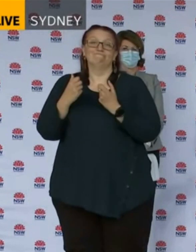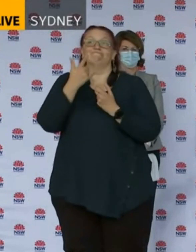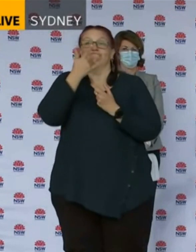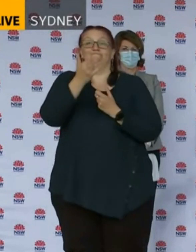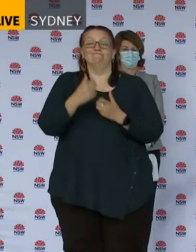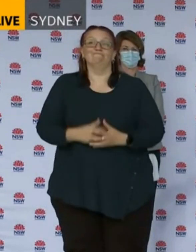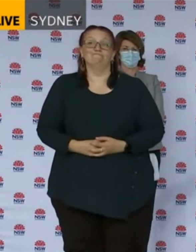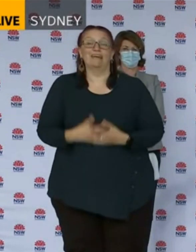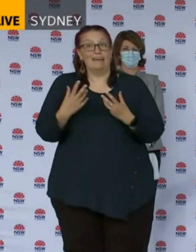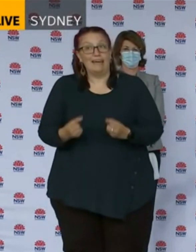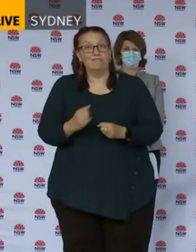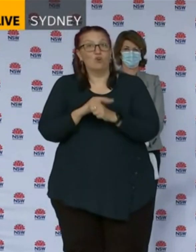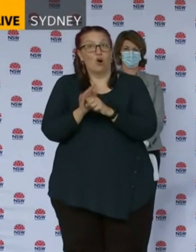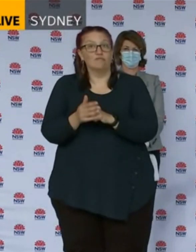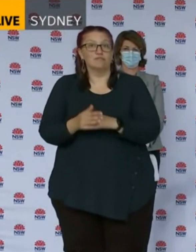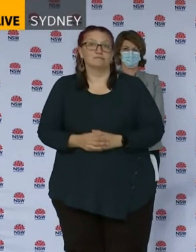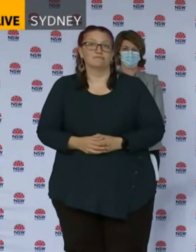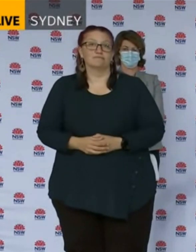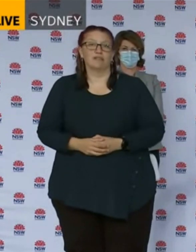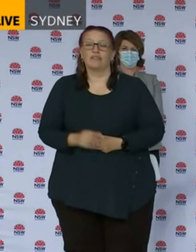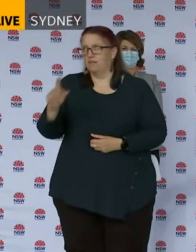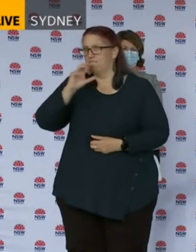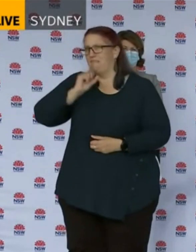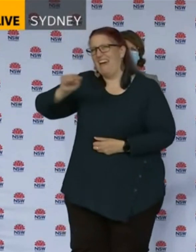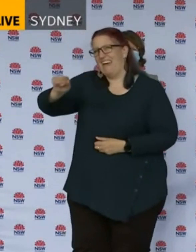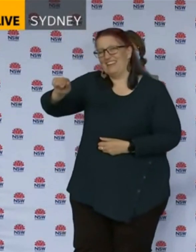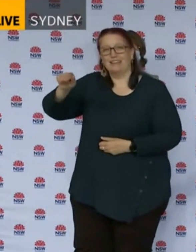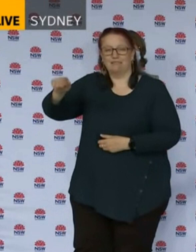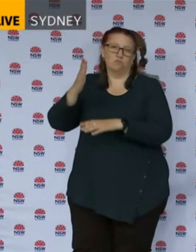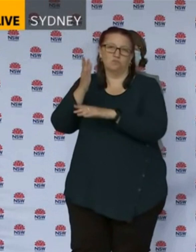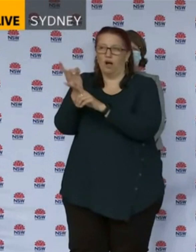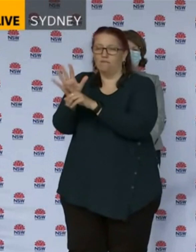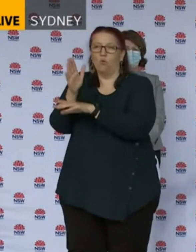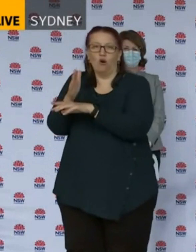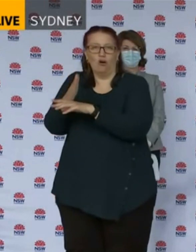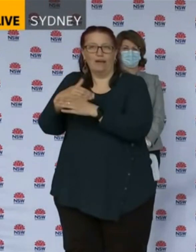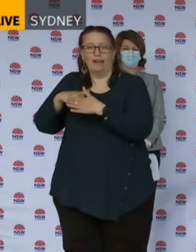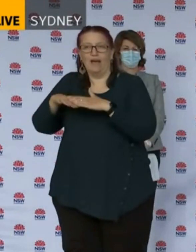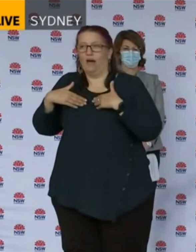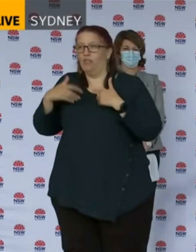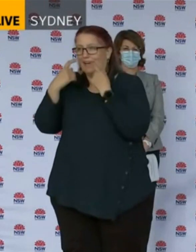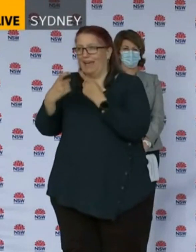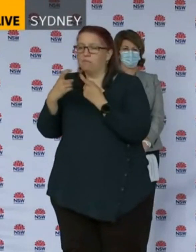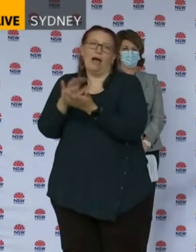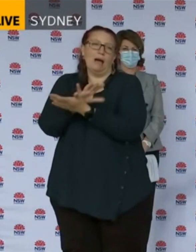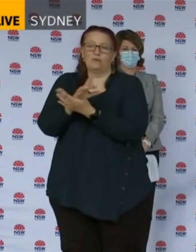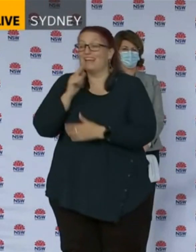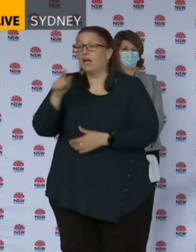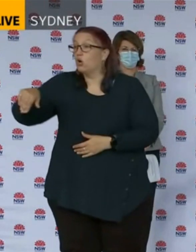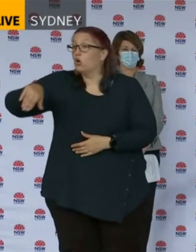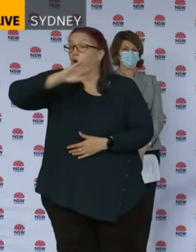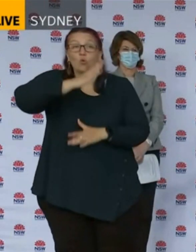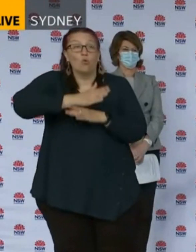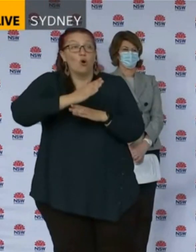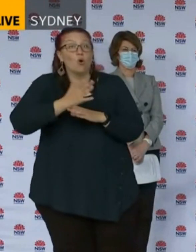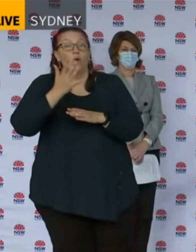the infectious period, this person, healthcare worker, did not go to work. So again, this highlights a